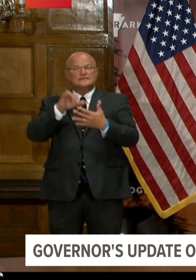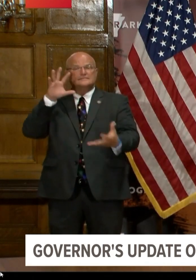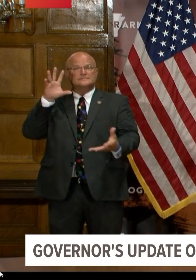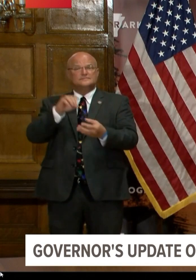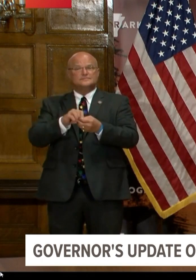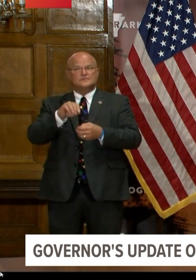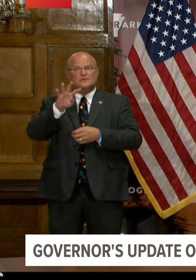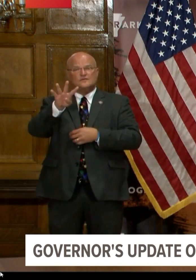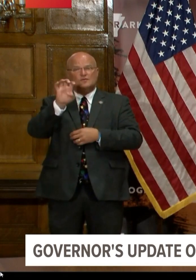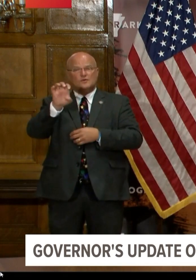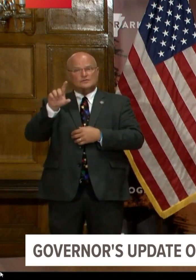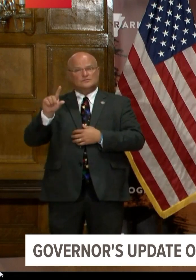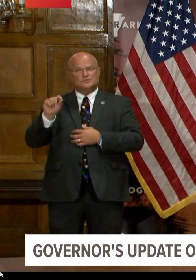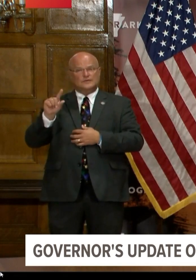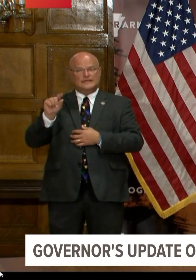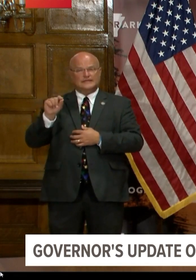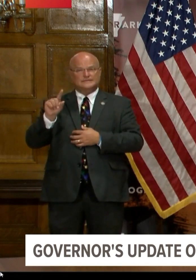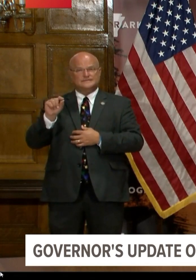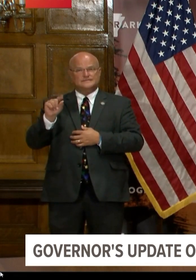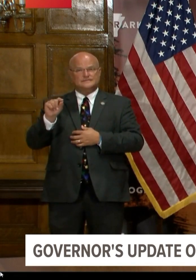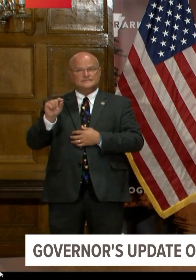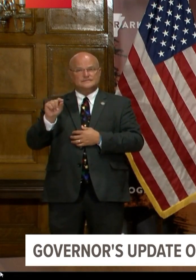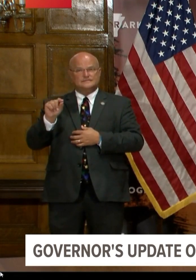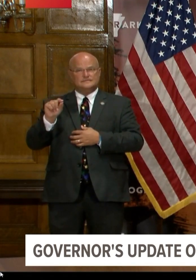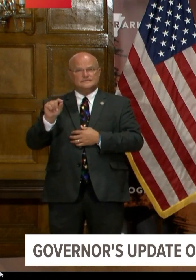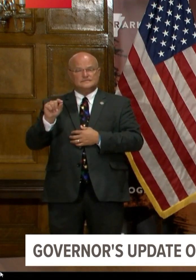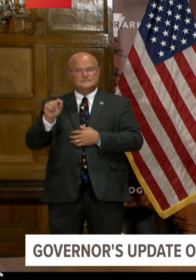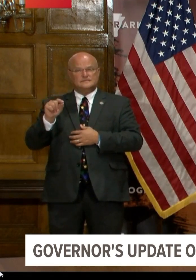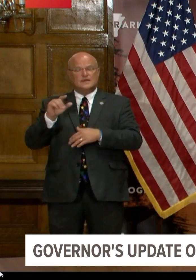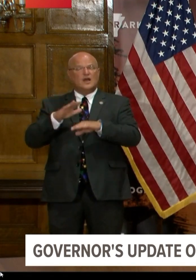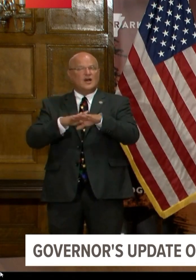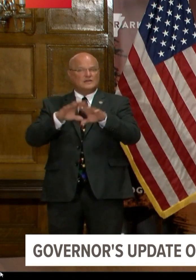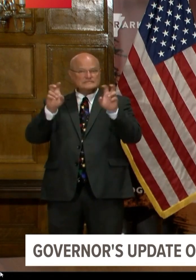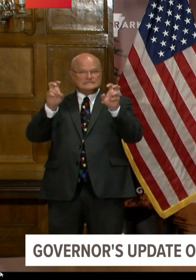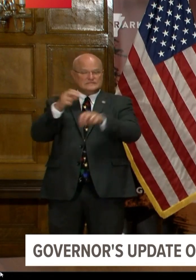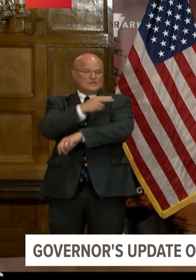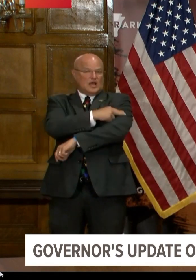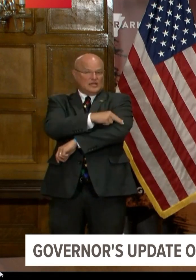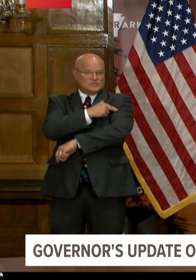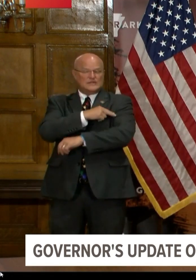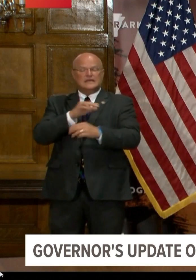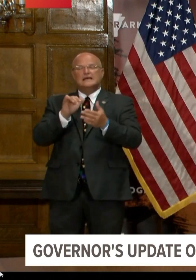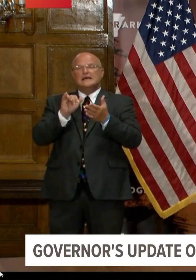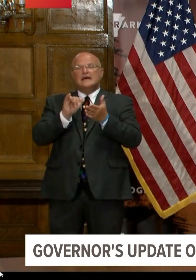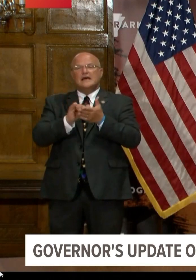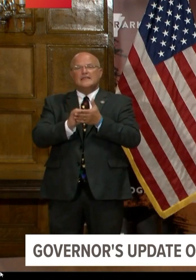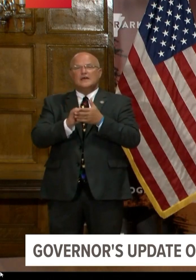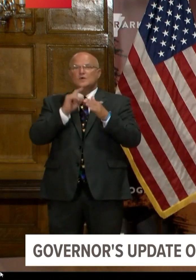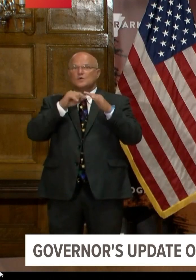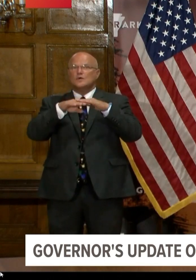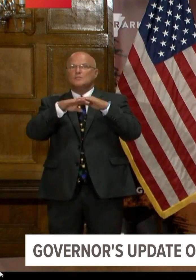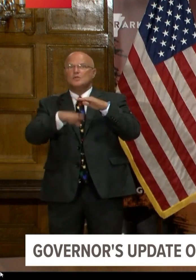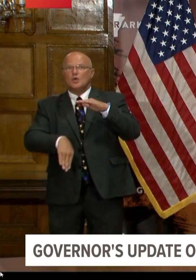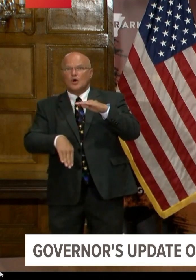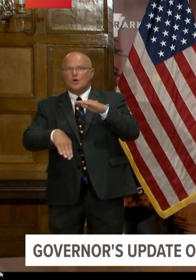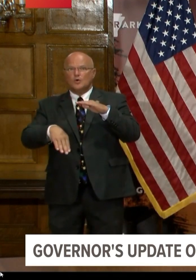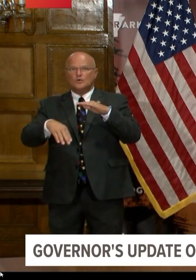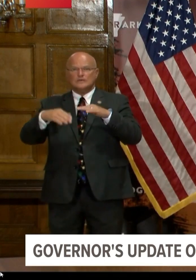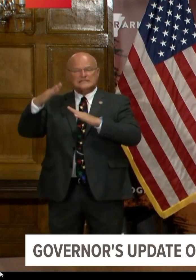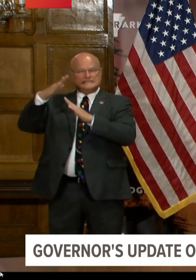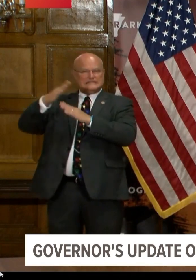us to 420. Now, let me just say that on our hospitalizations, that's way below our